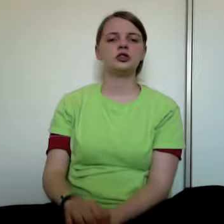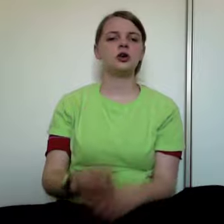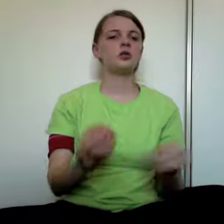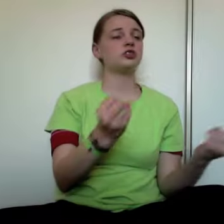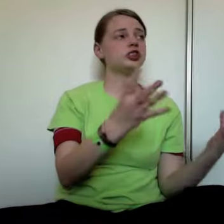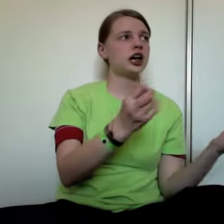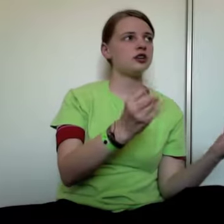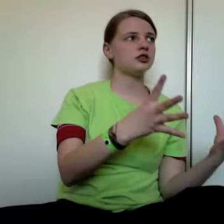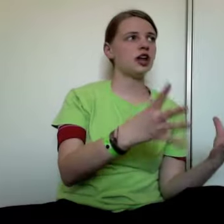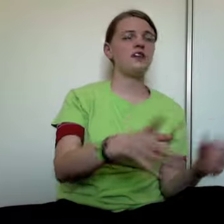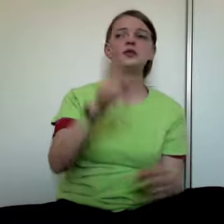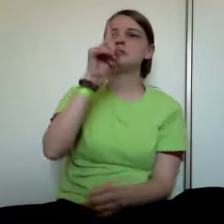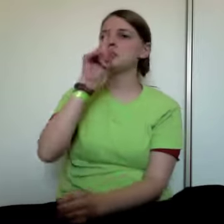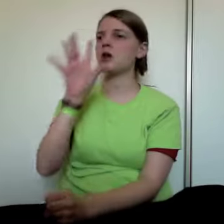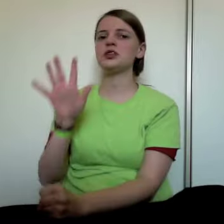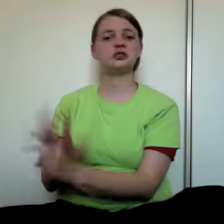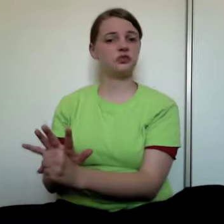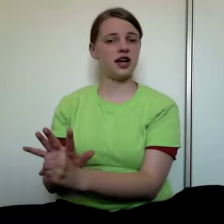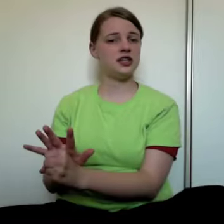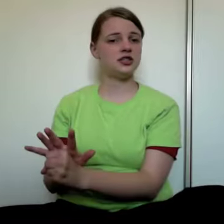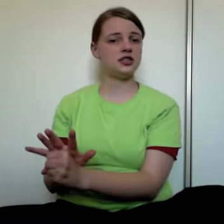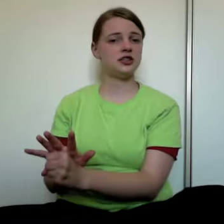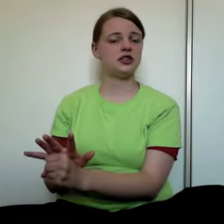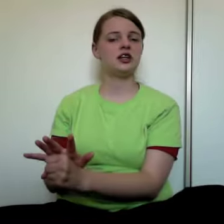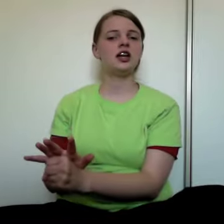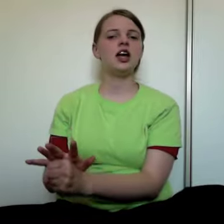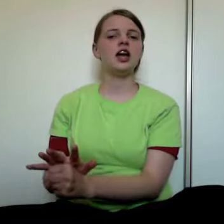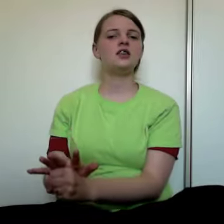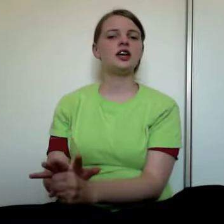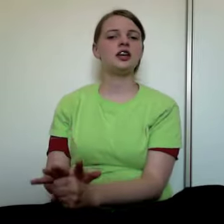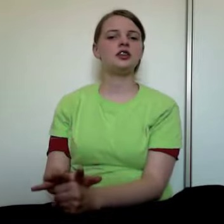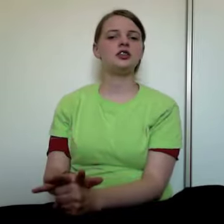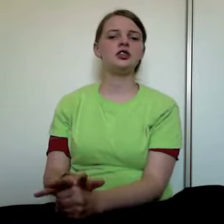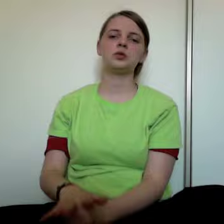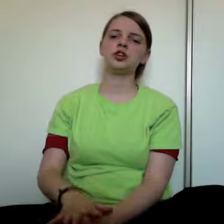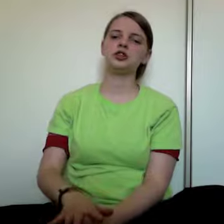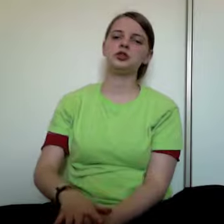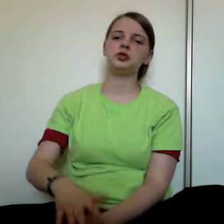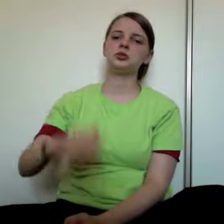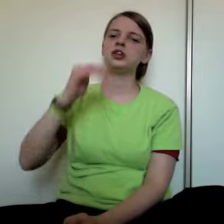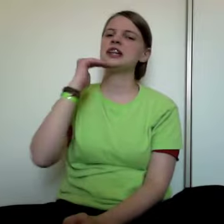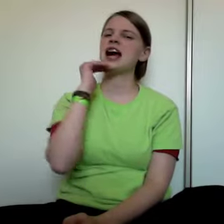So chatter left, promise right, and then you want to do lie.